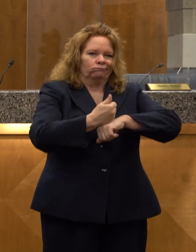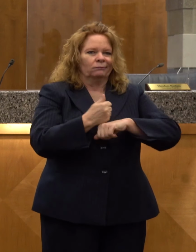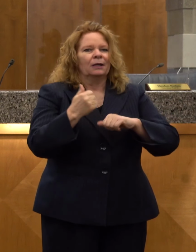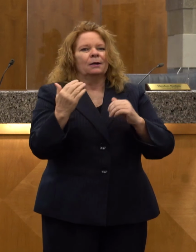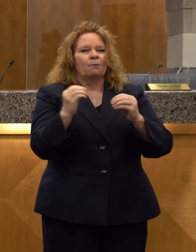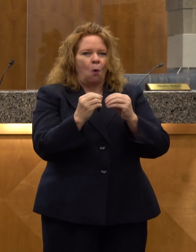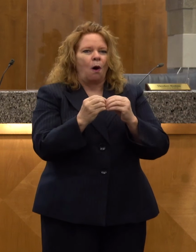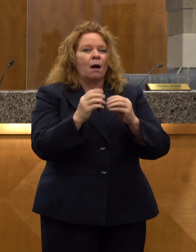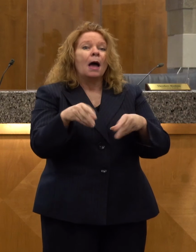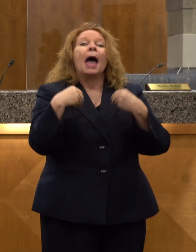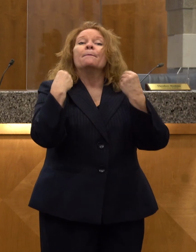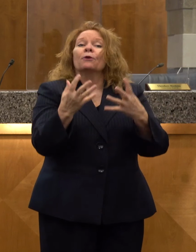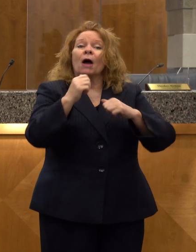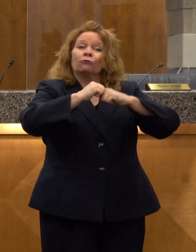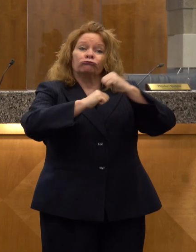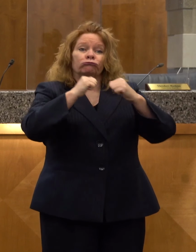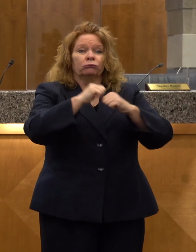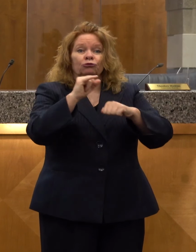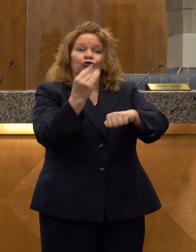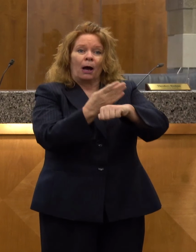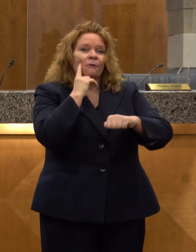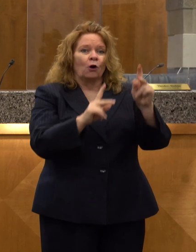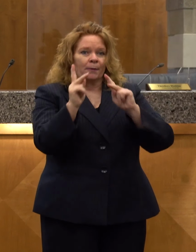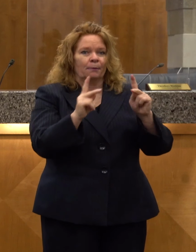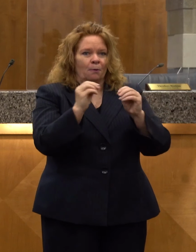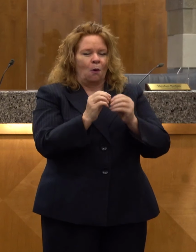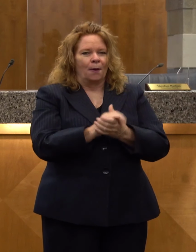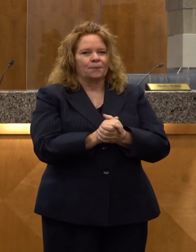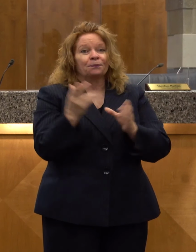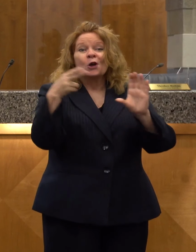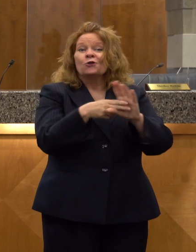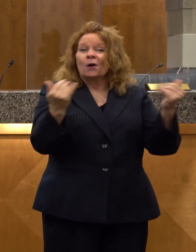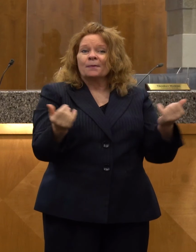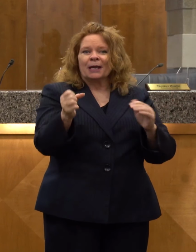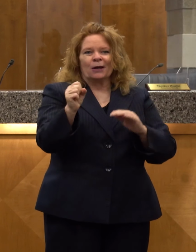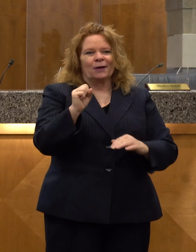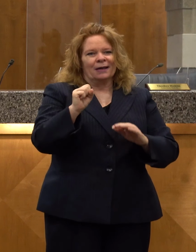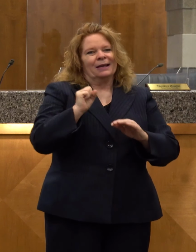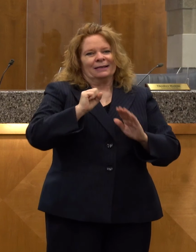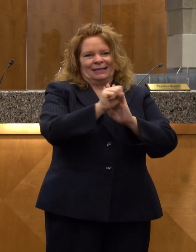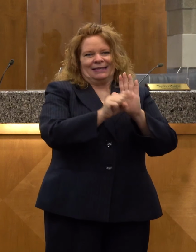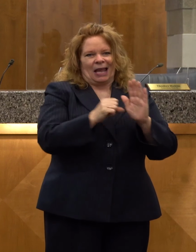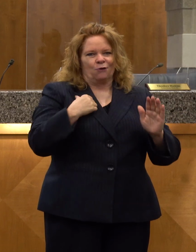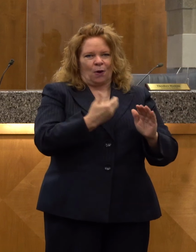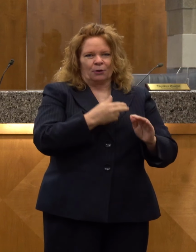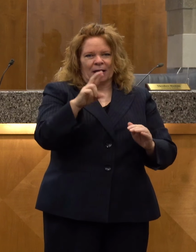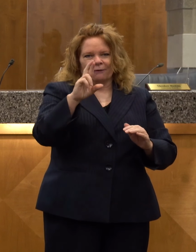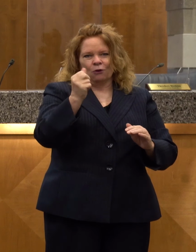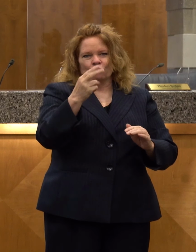more construction jobs throughout the county. Joining me today is State Representative Rachel Prouty and Berkeley